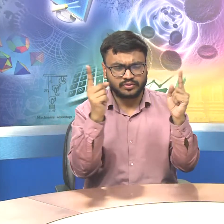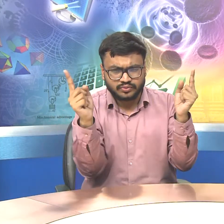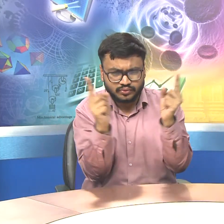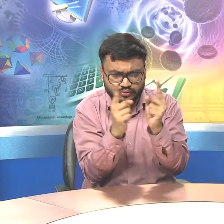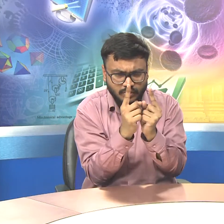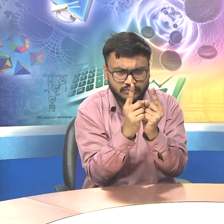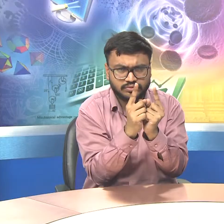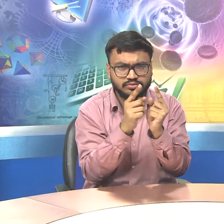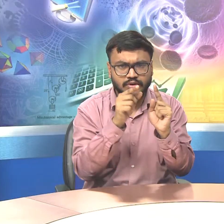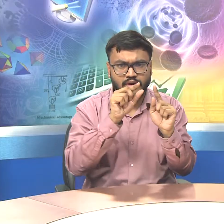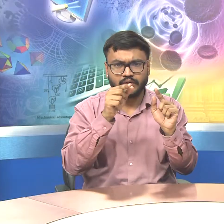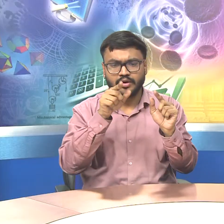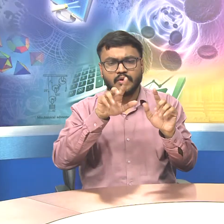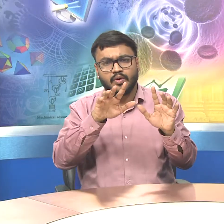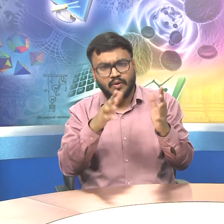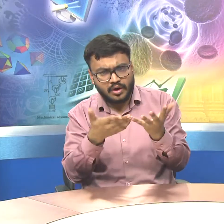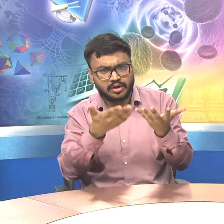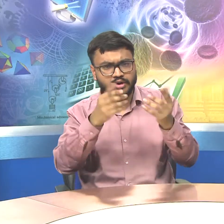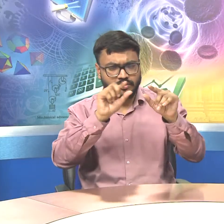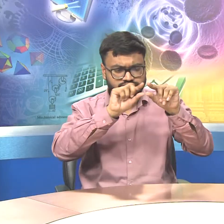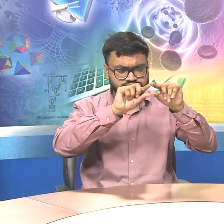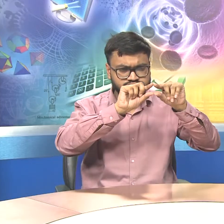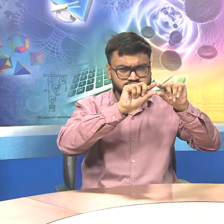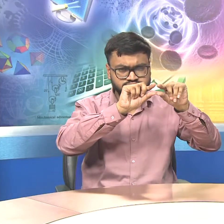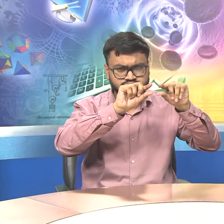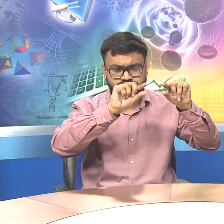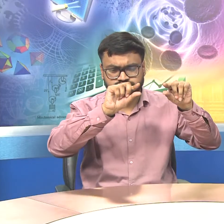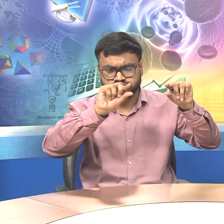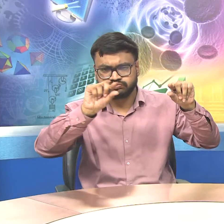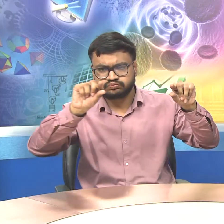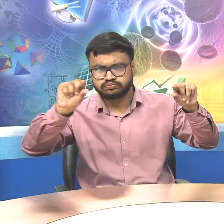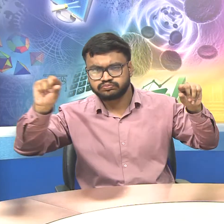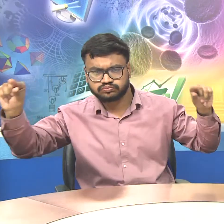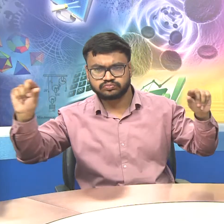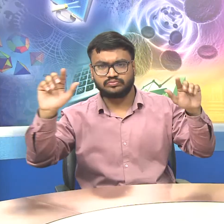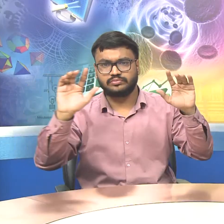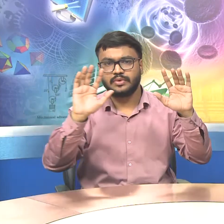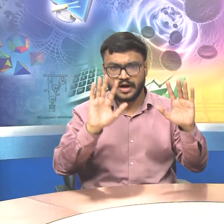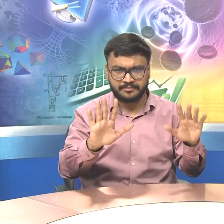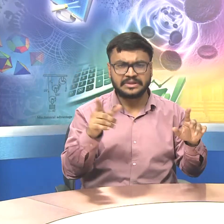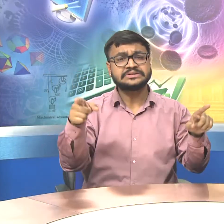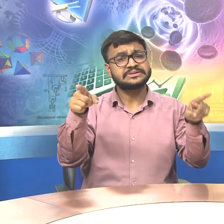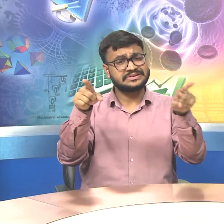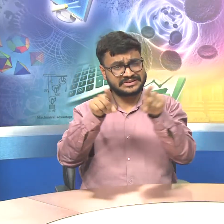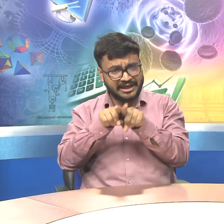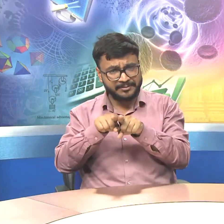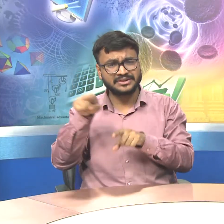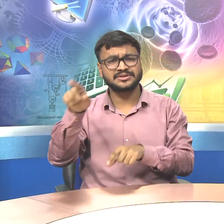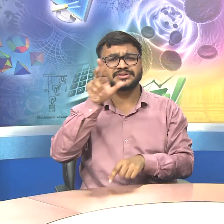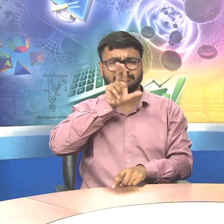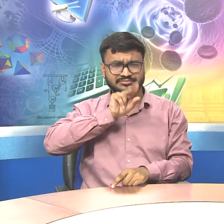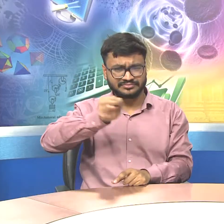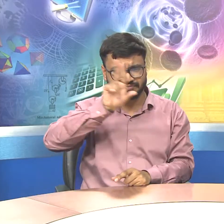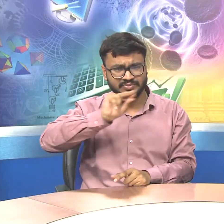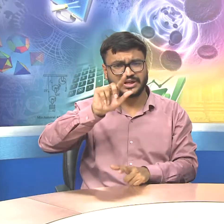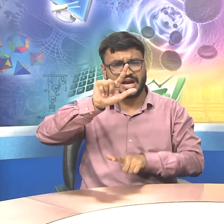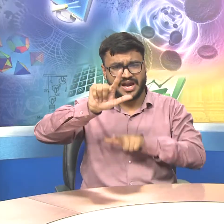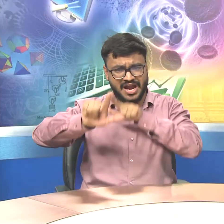ISL sentences can be short or long. Like spoken languages, ISL can have long